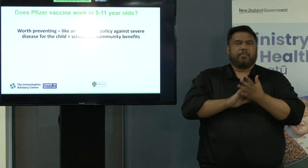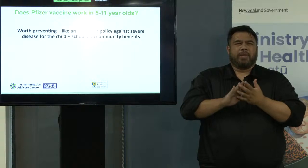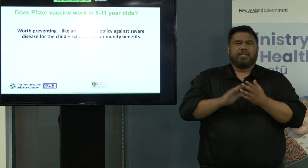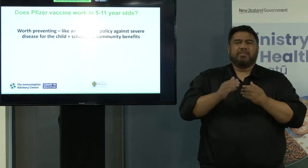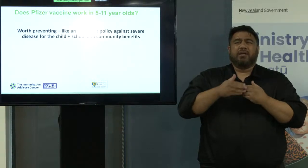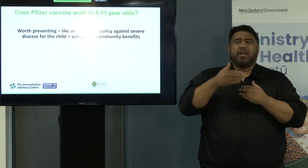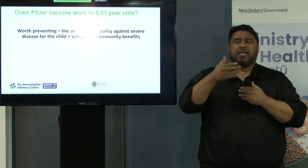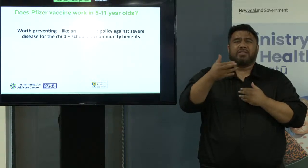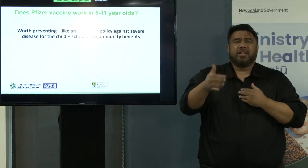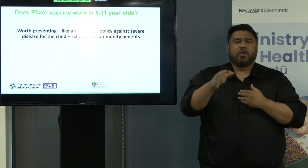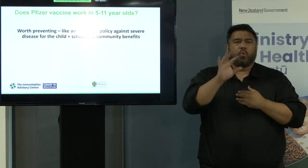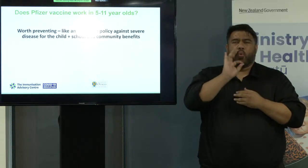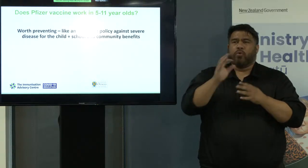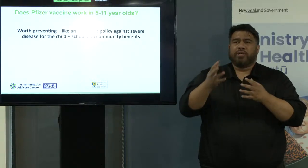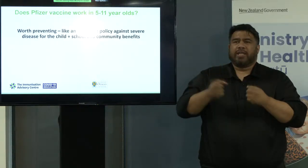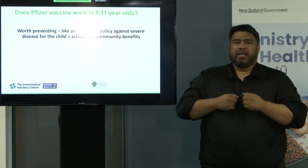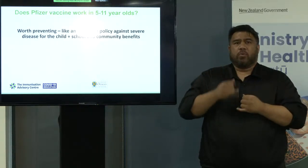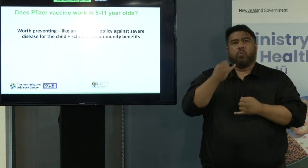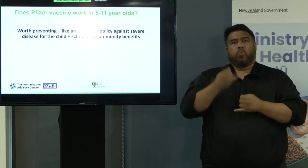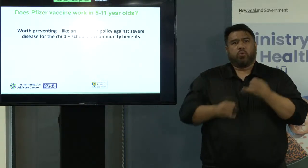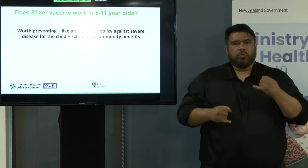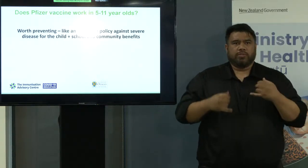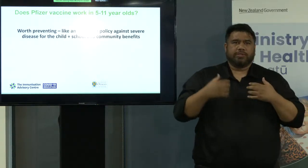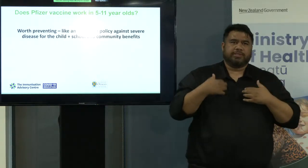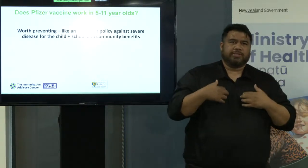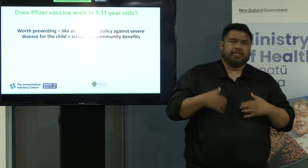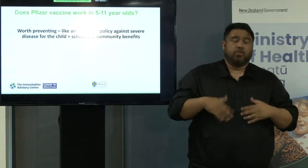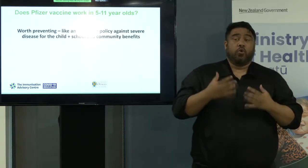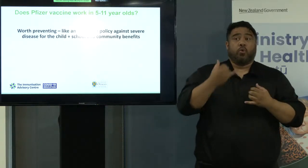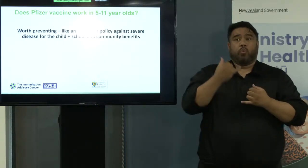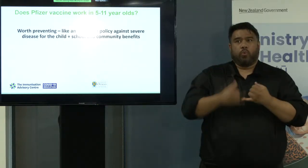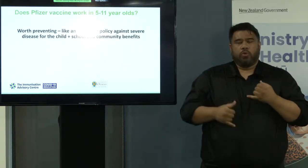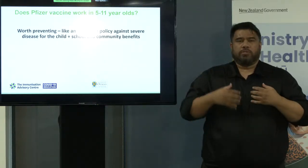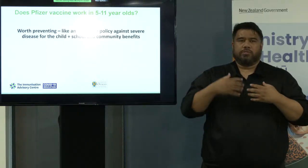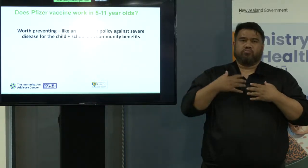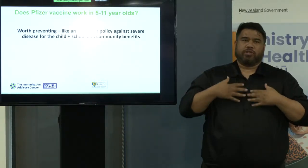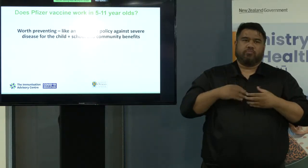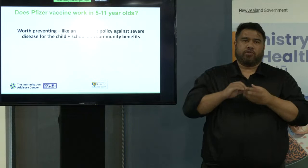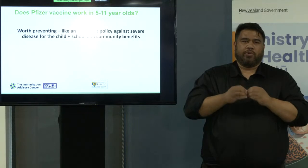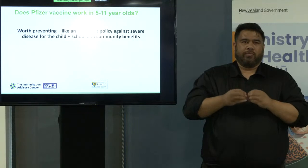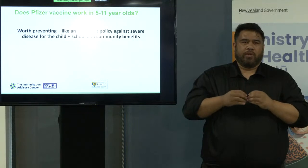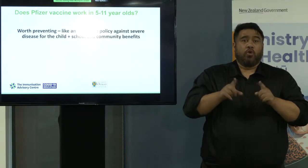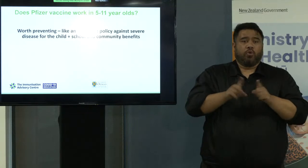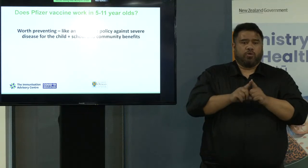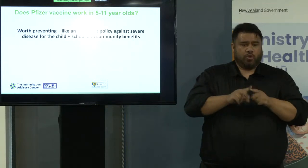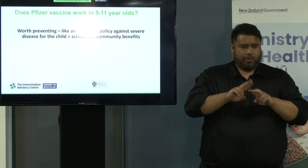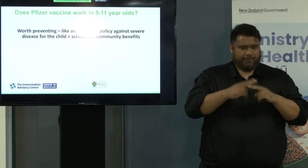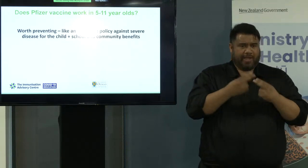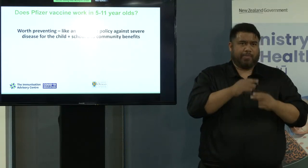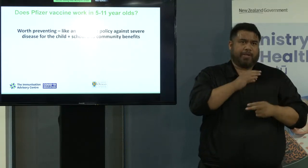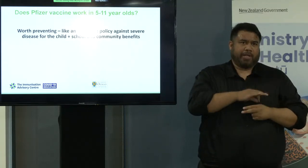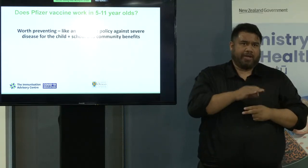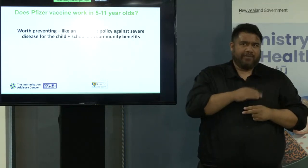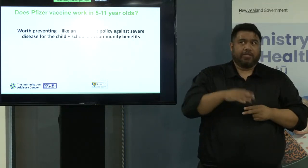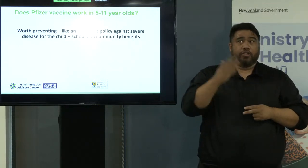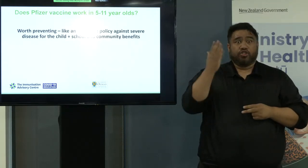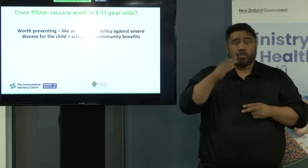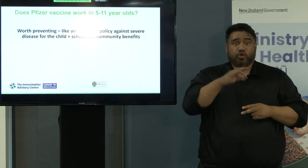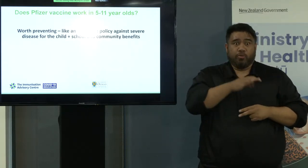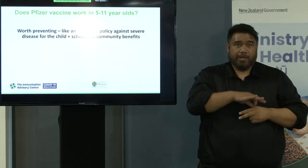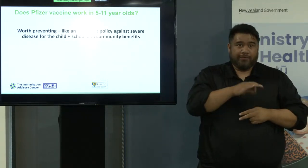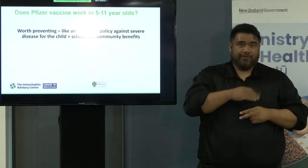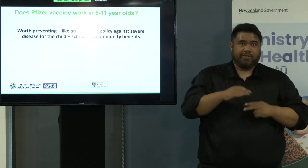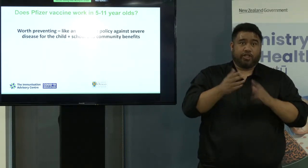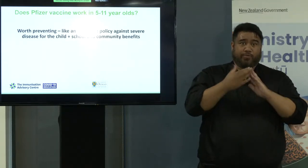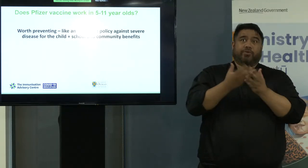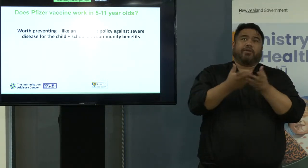and remember that in addition to that, for the individual child, there are benefits to the family, the community, and the school from reductions in